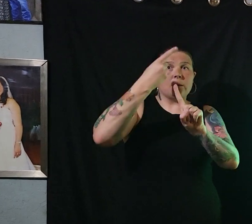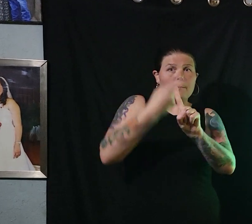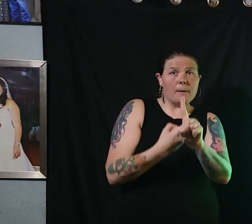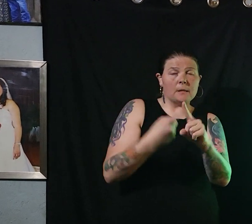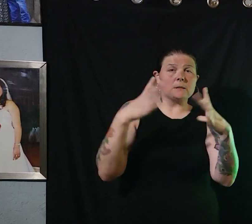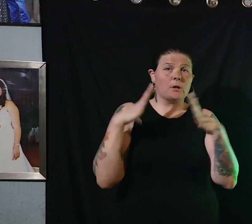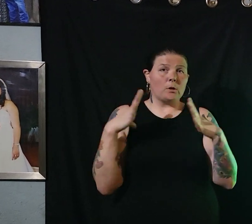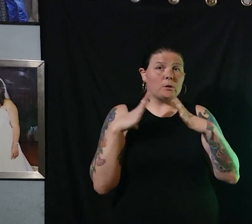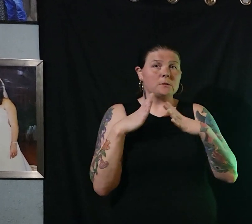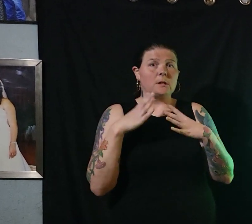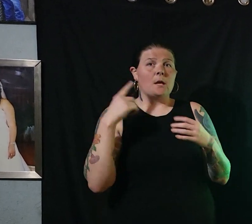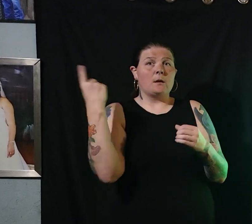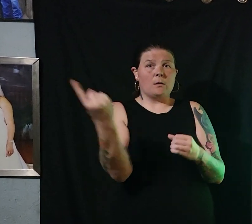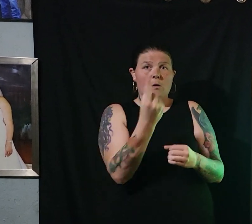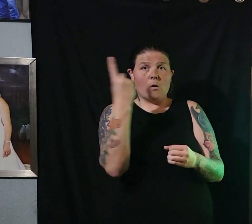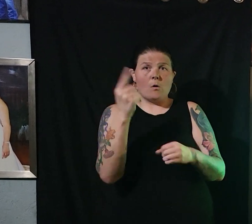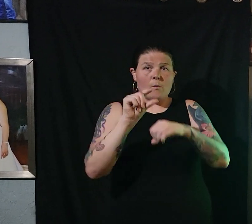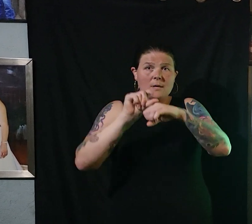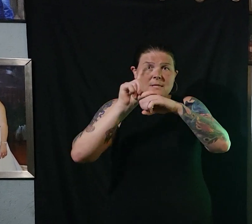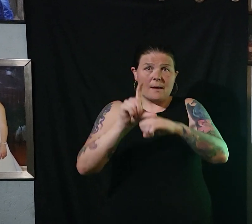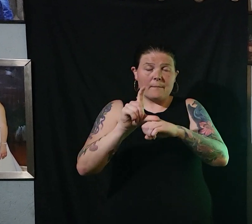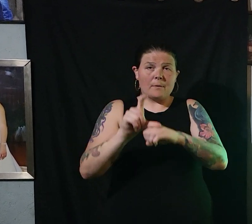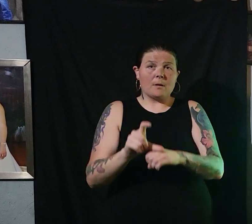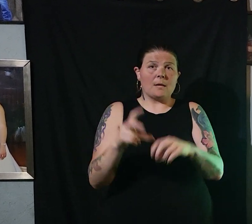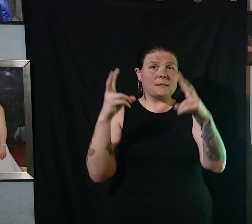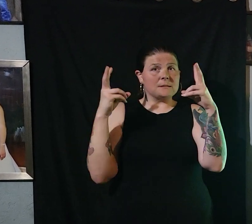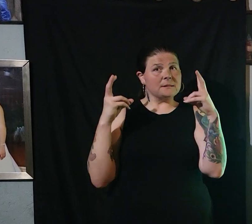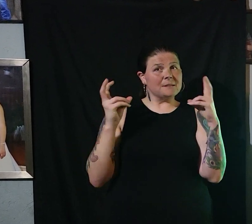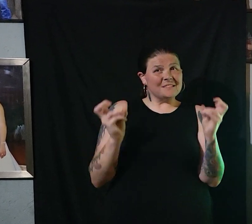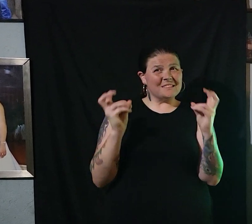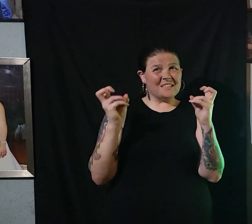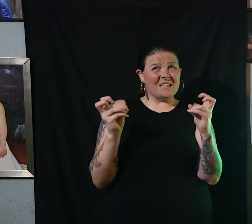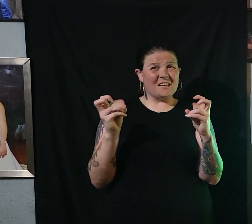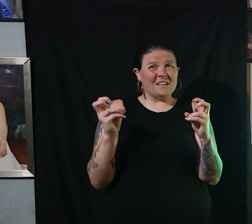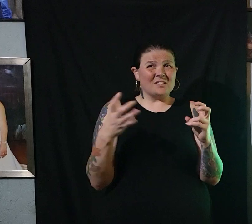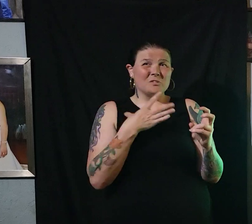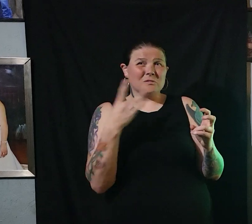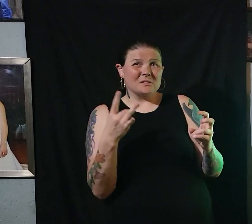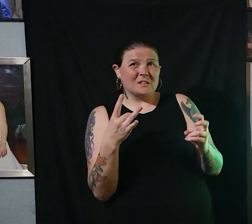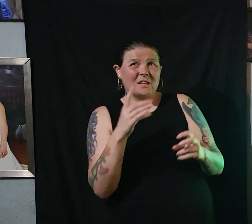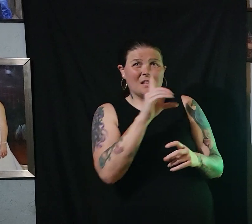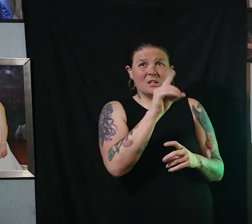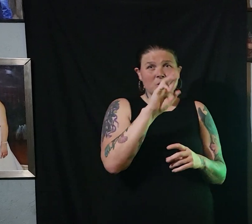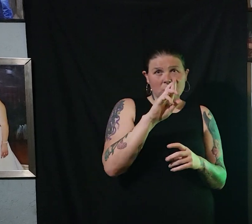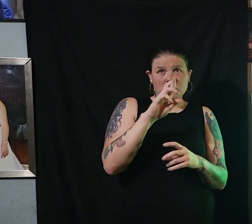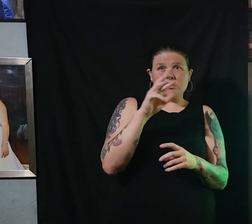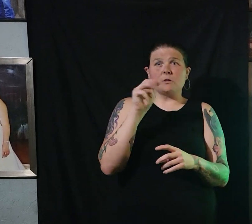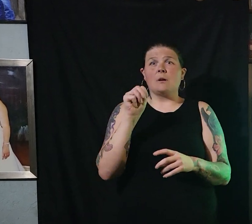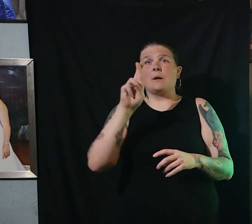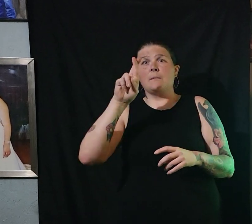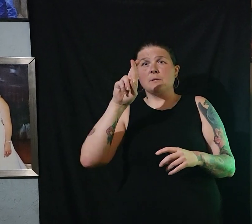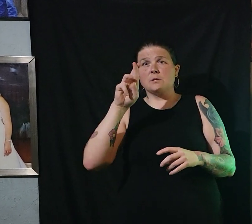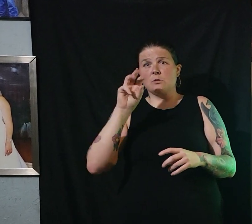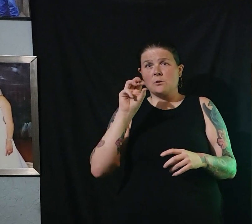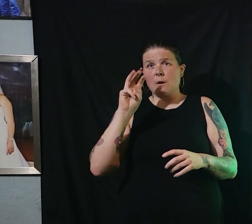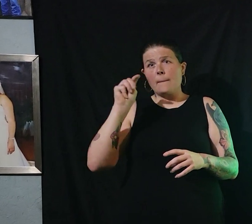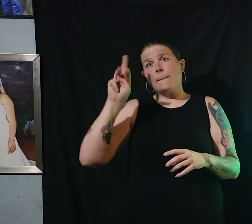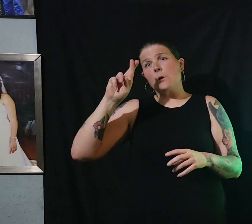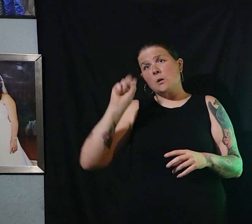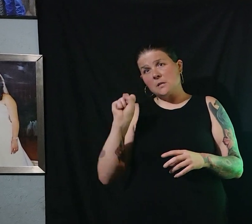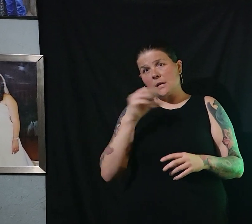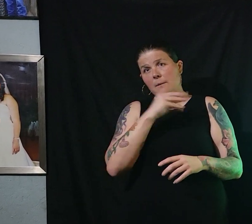months, and holidays. And always capitalize titles like Dr.,